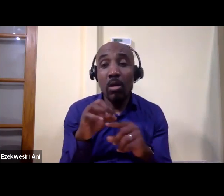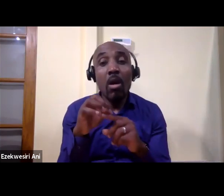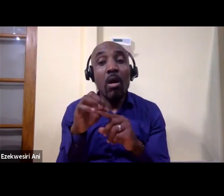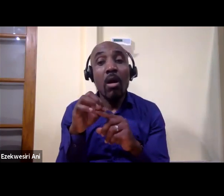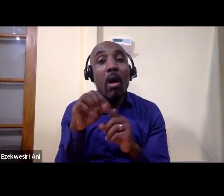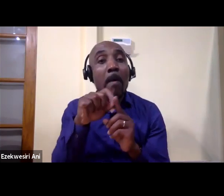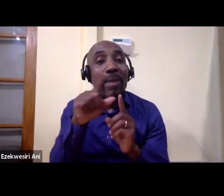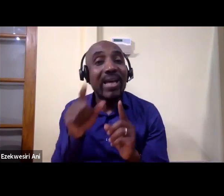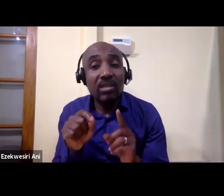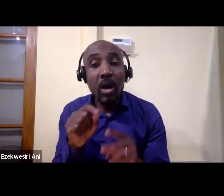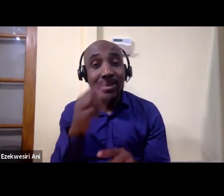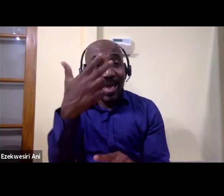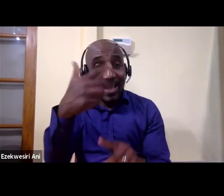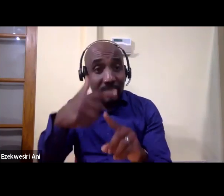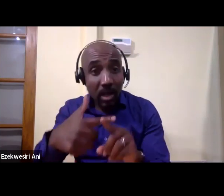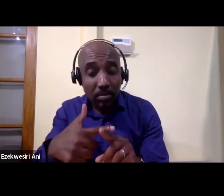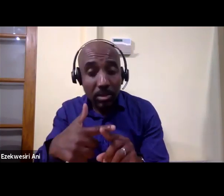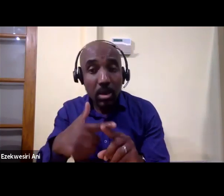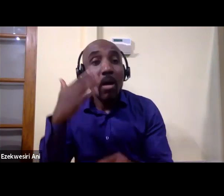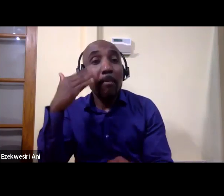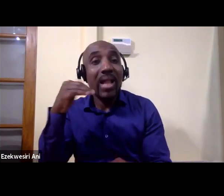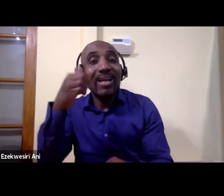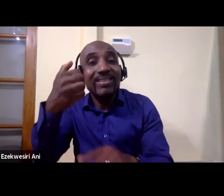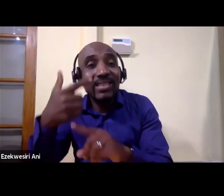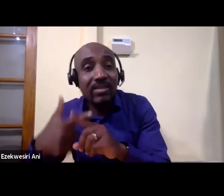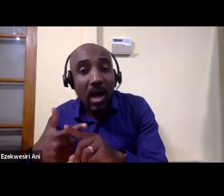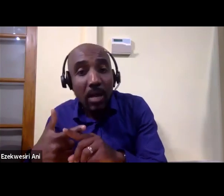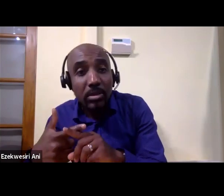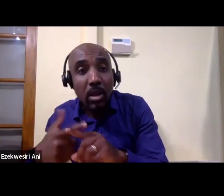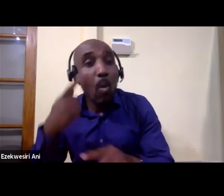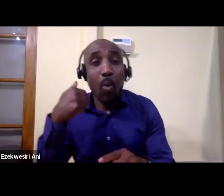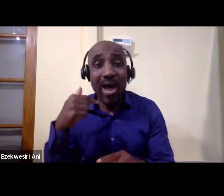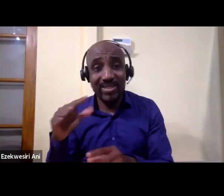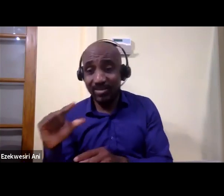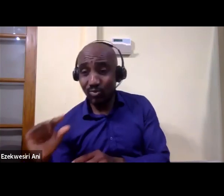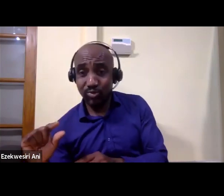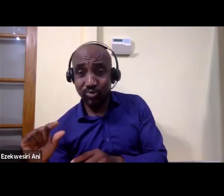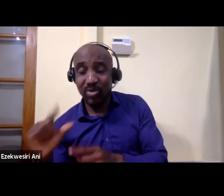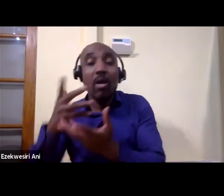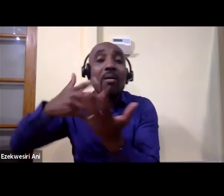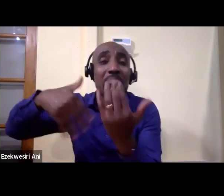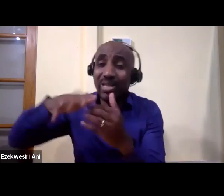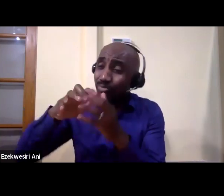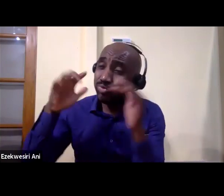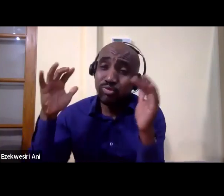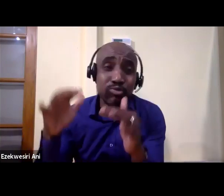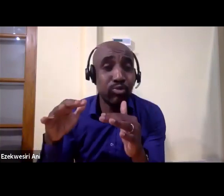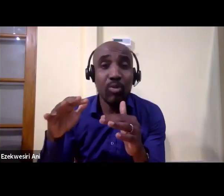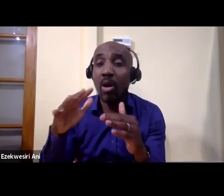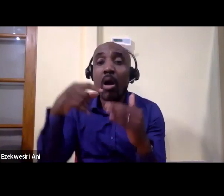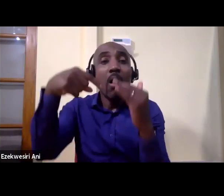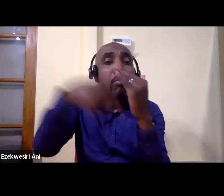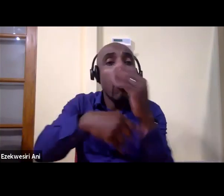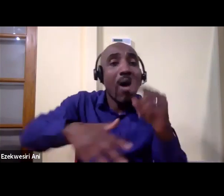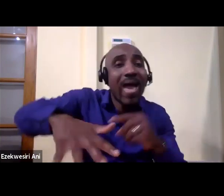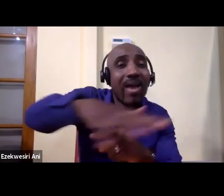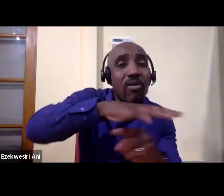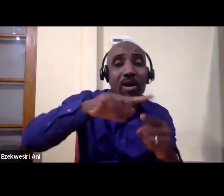people 6 times more likely to be deprived, to live in deprived neighborhoods, experience high unemployment, have lower